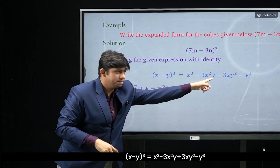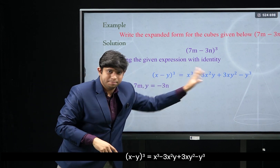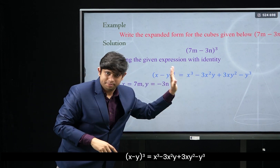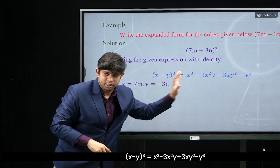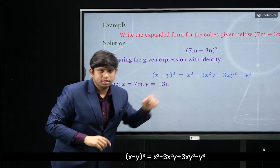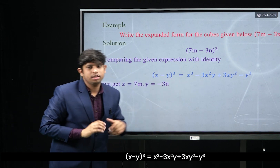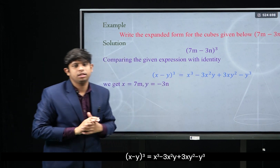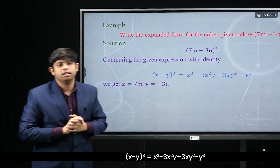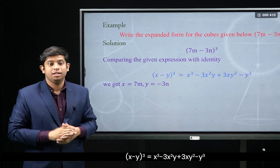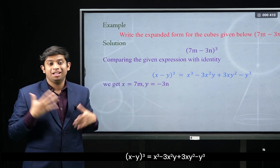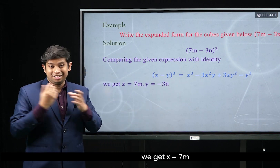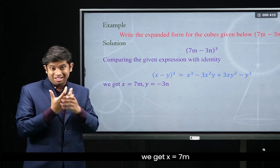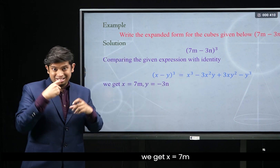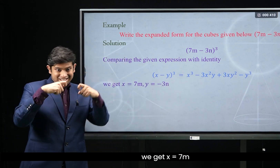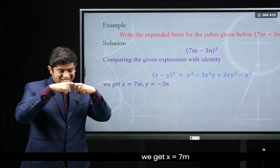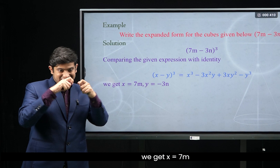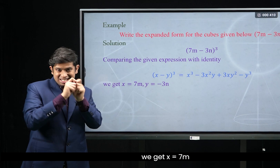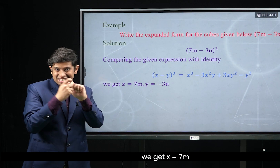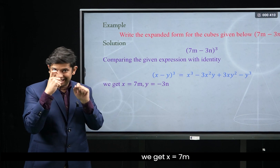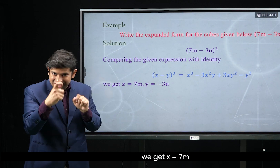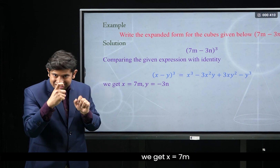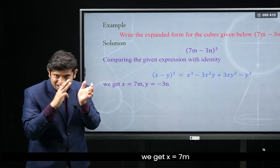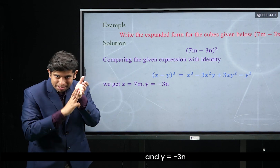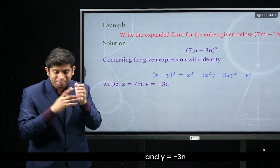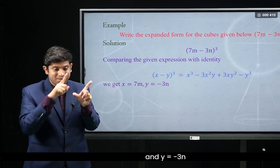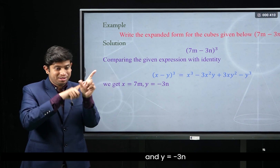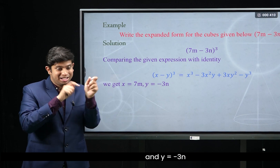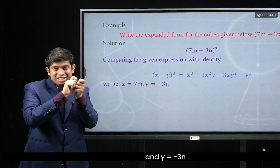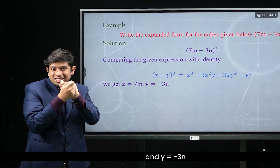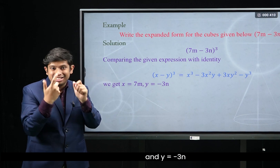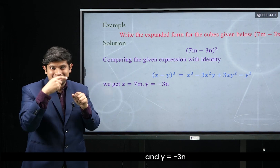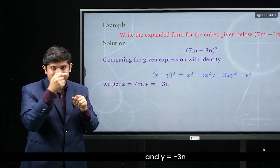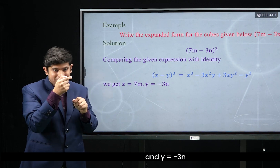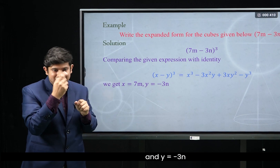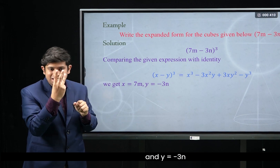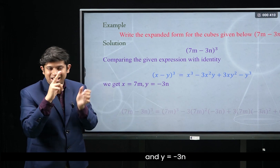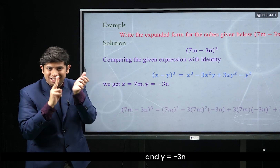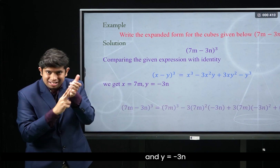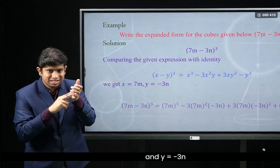cube, we get x equal to 7m and y equal to minus 3n.